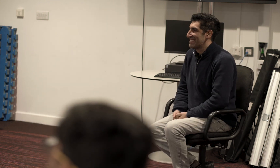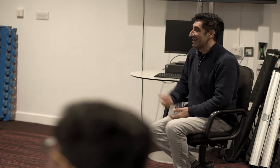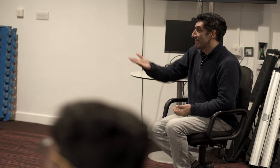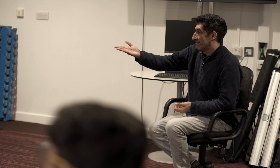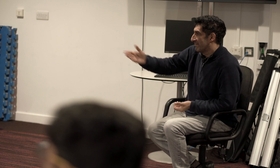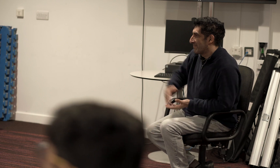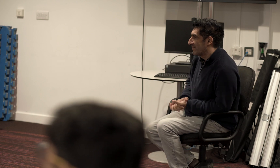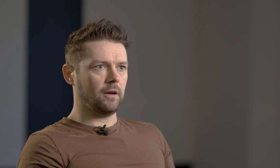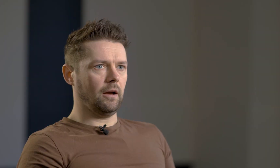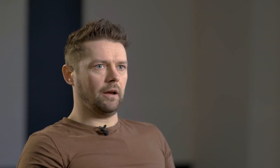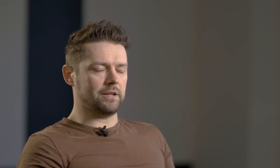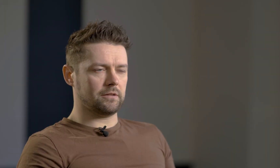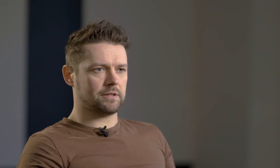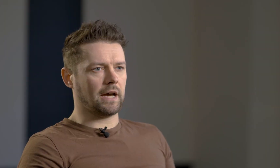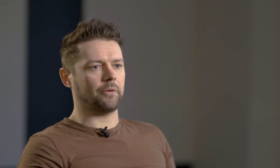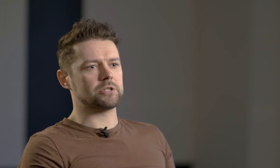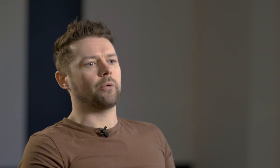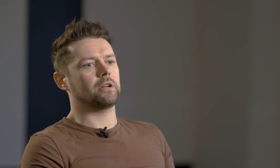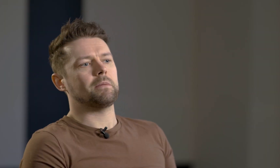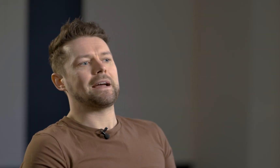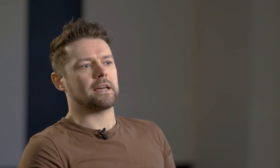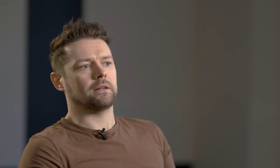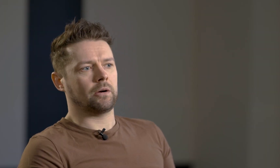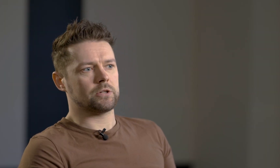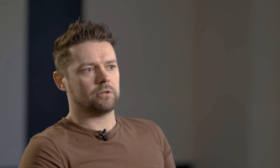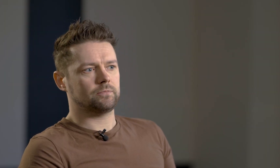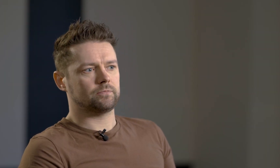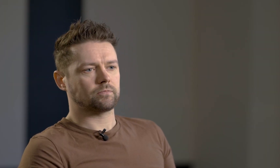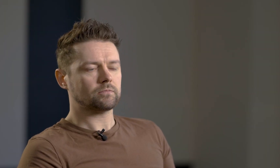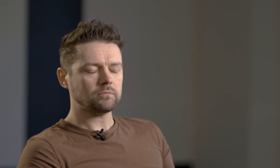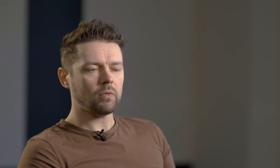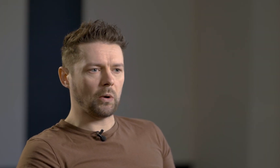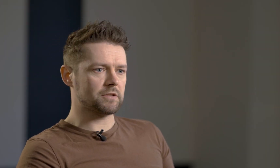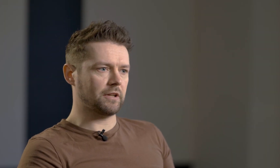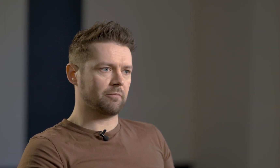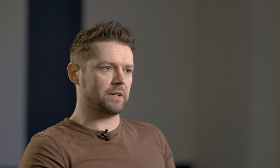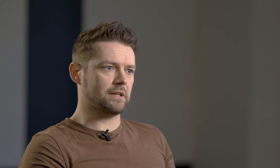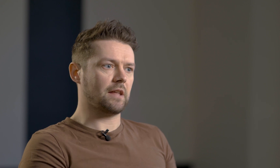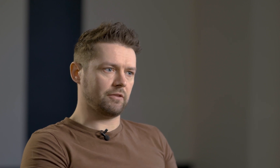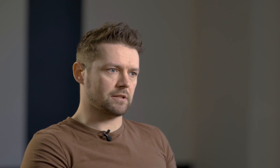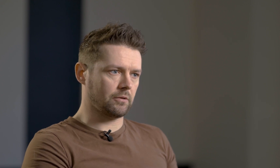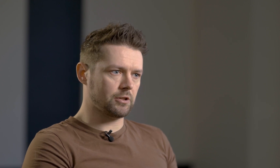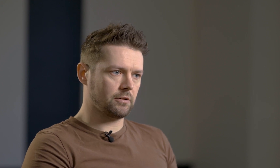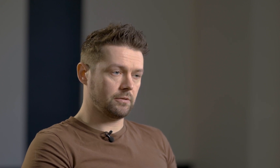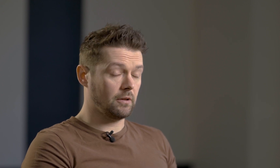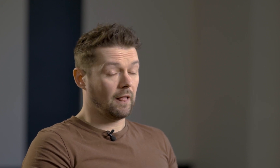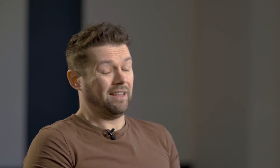interpreter. Sign language is always going to be my second language. Whereas for a deaf person, it's their first language.